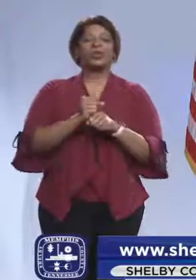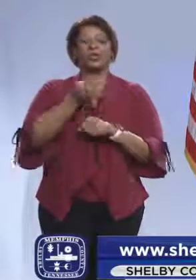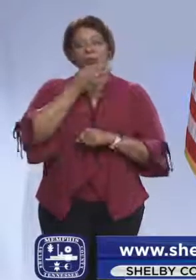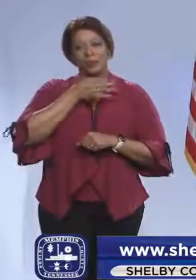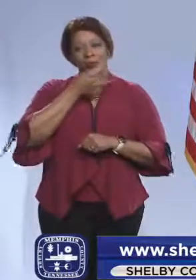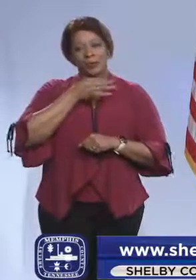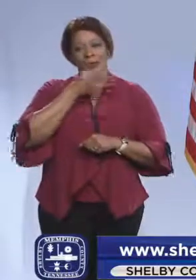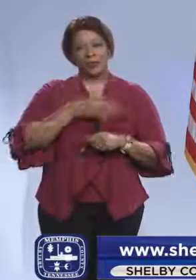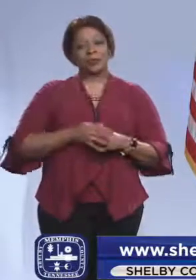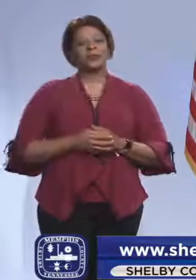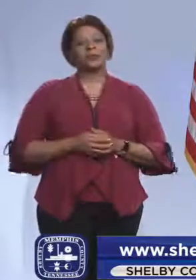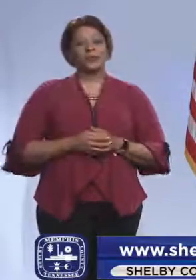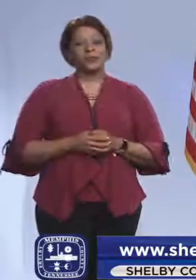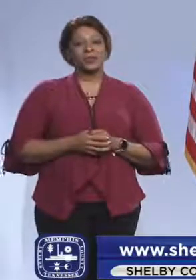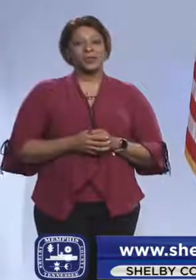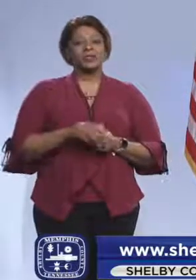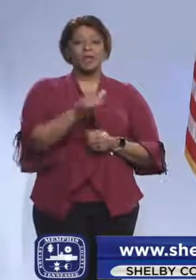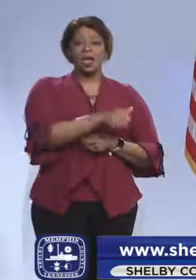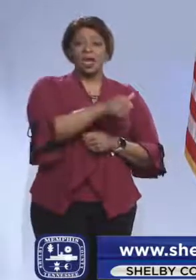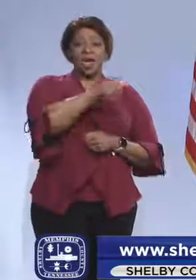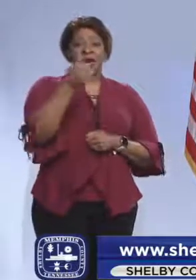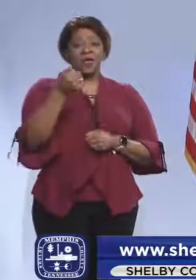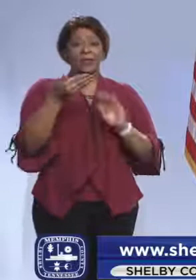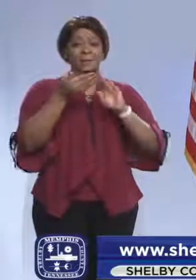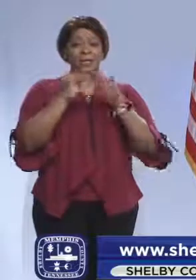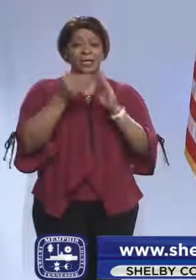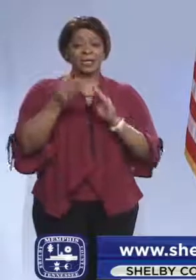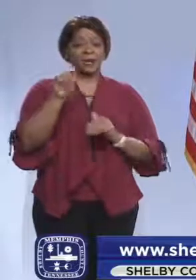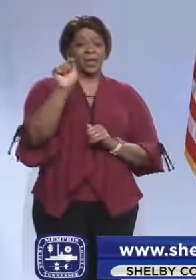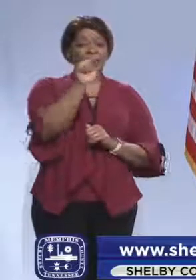soon. As far as the other municipalities, they've